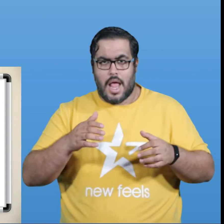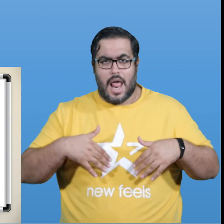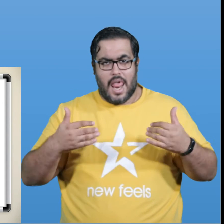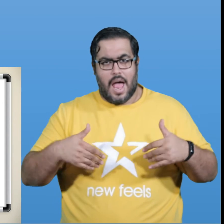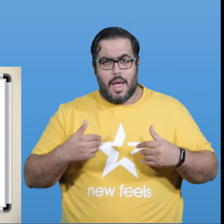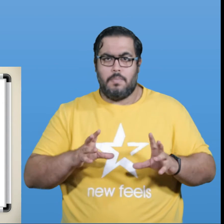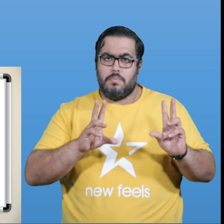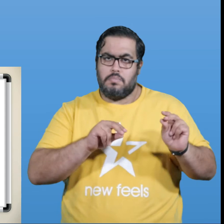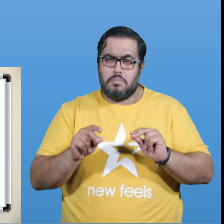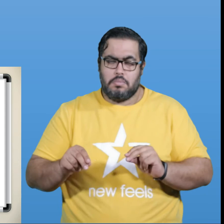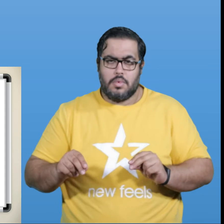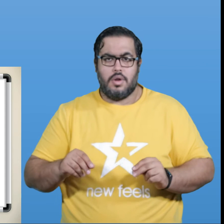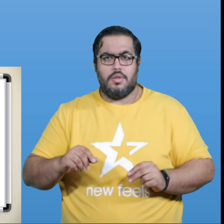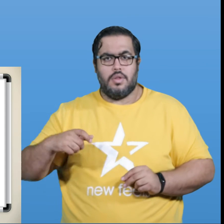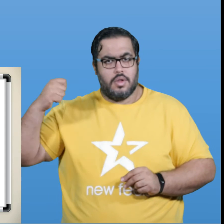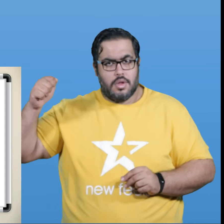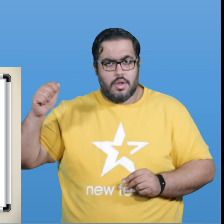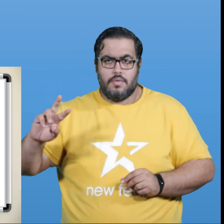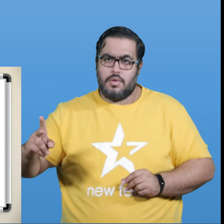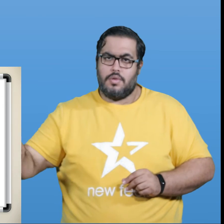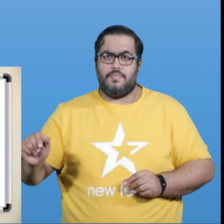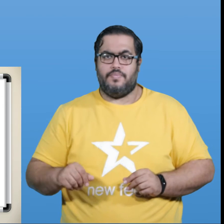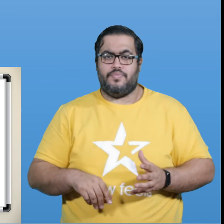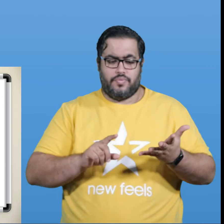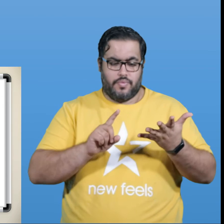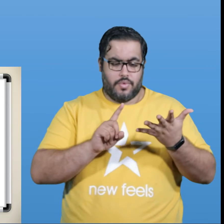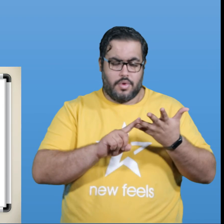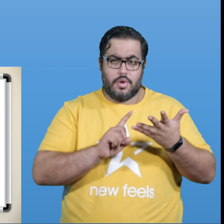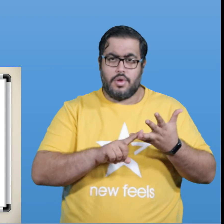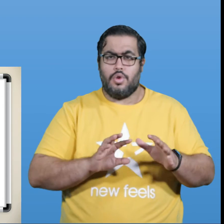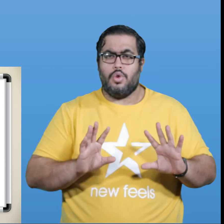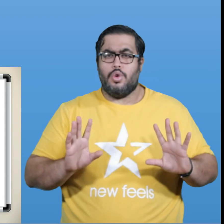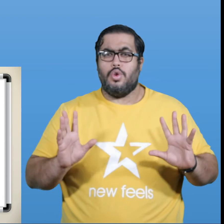it depends on you. Question number 4, what